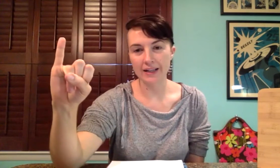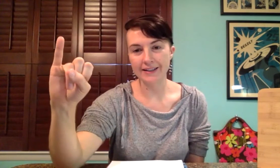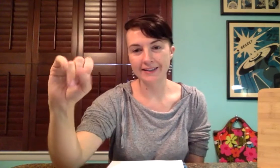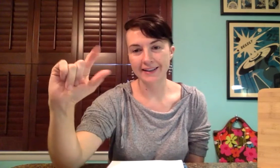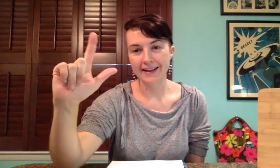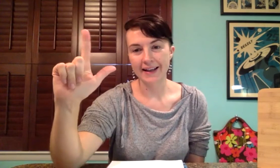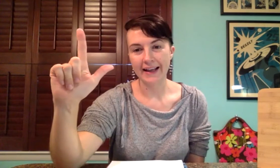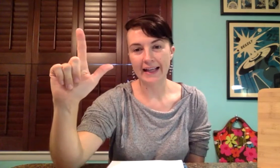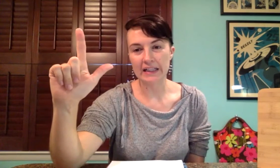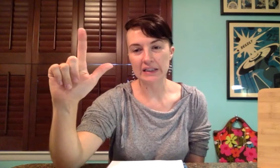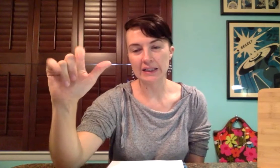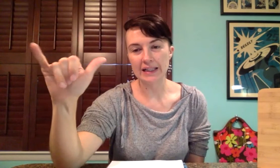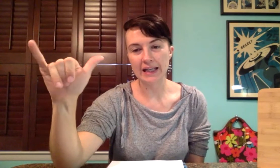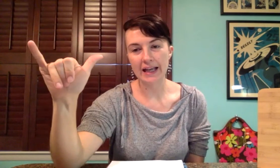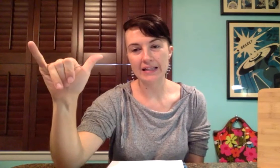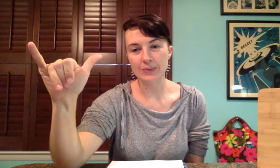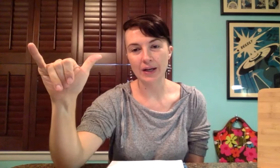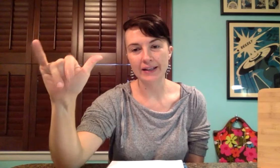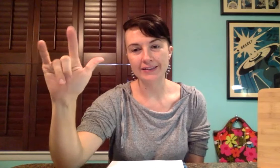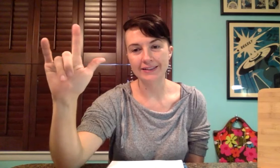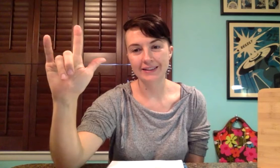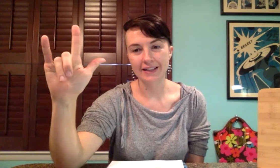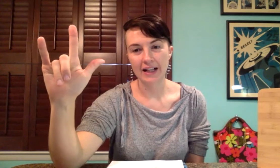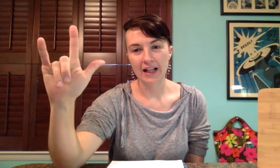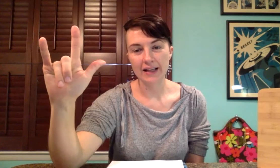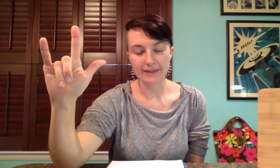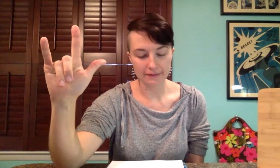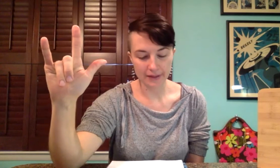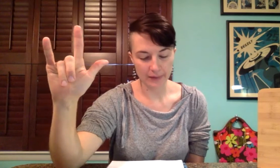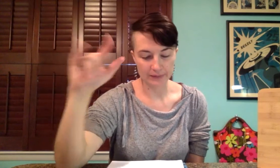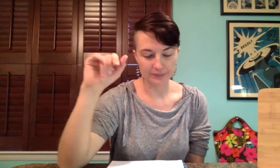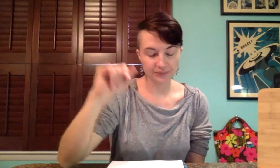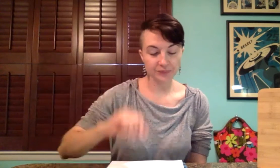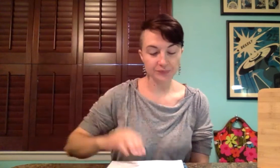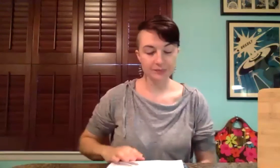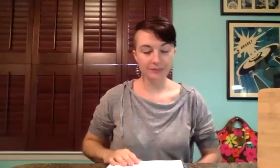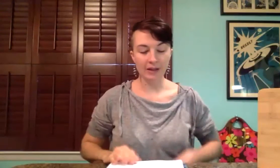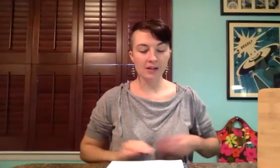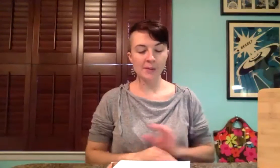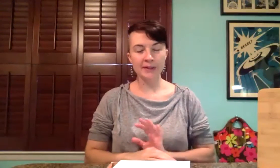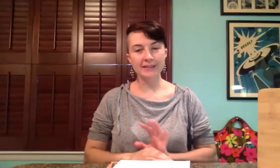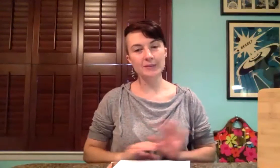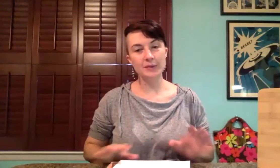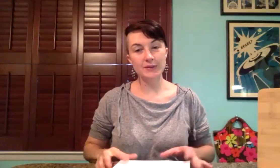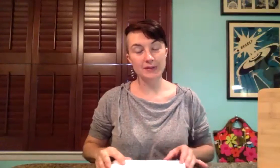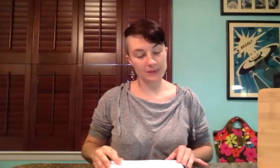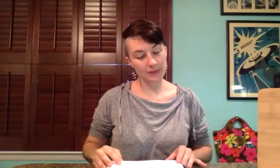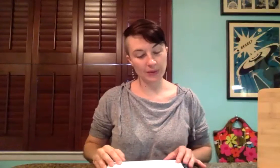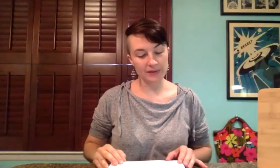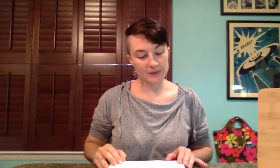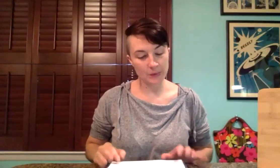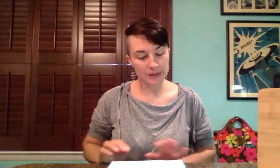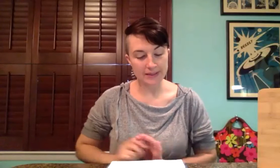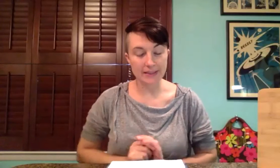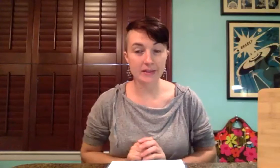I, L, and Y. I love you. All right, then we'll just throw out some more signs that are